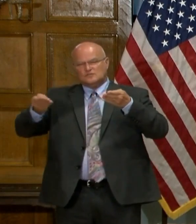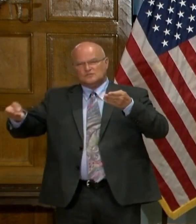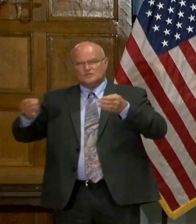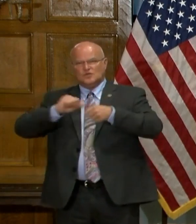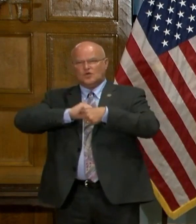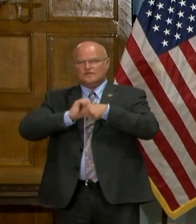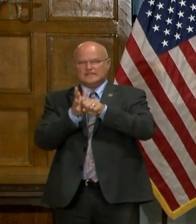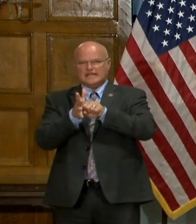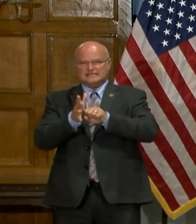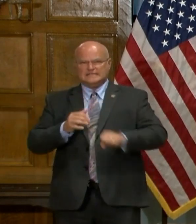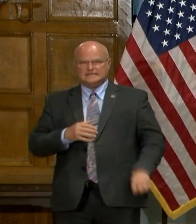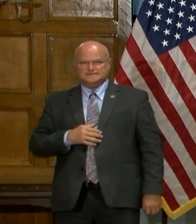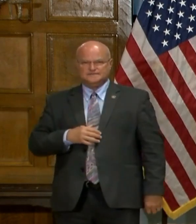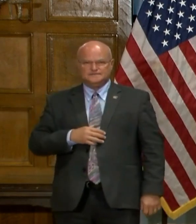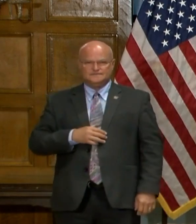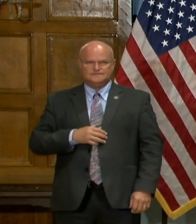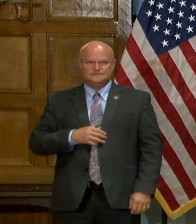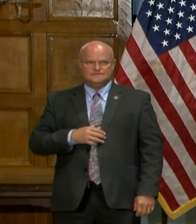of COVID-19.